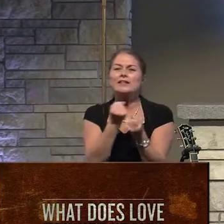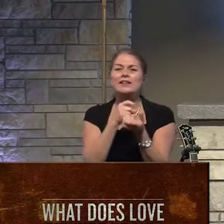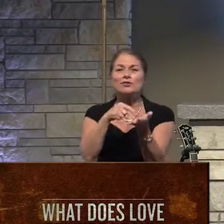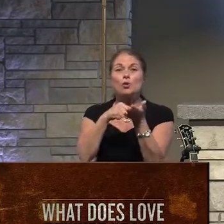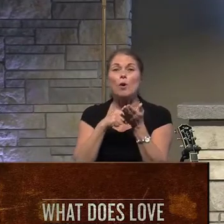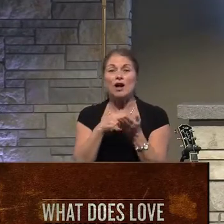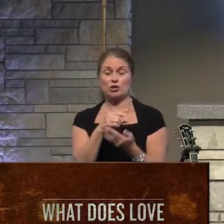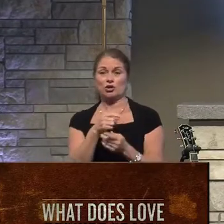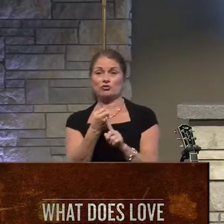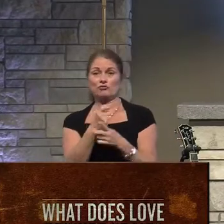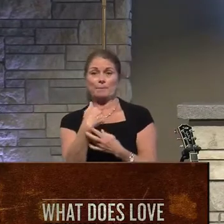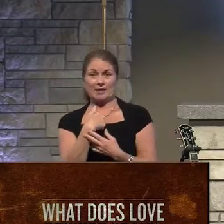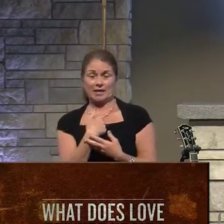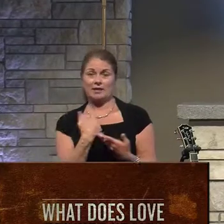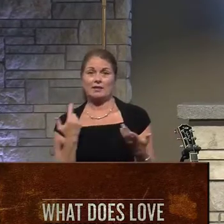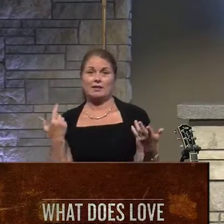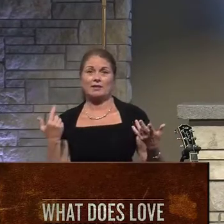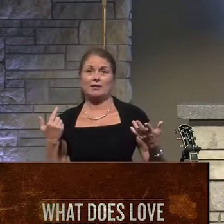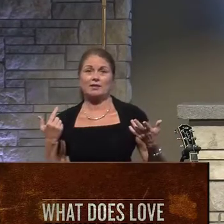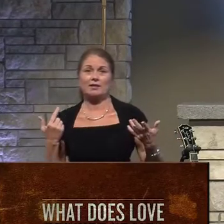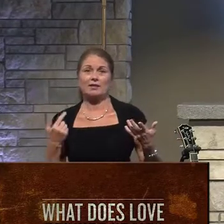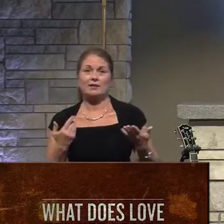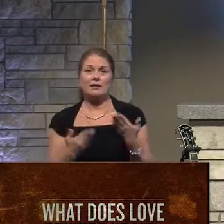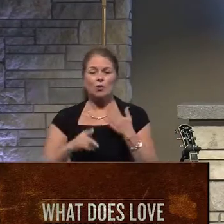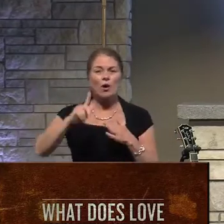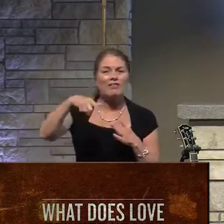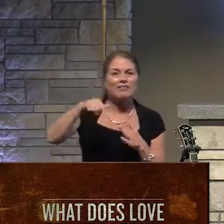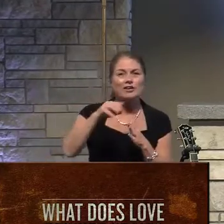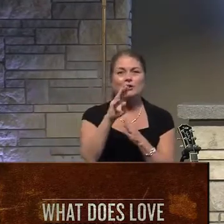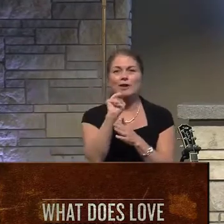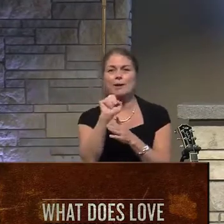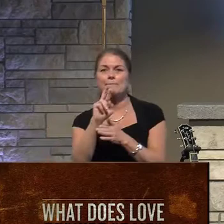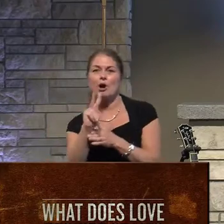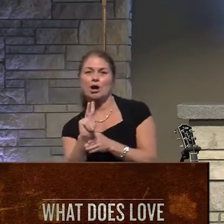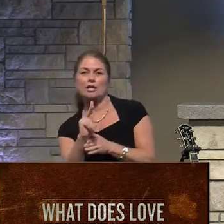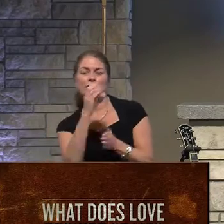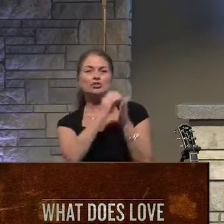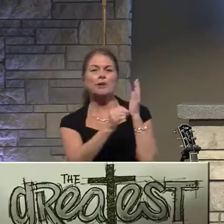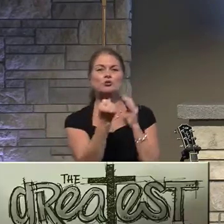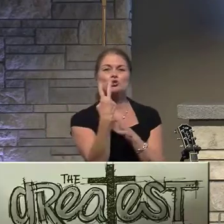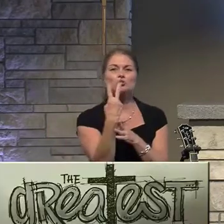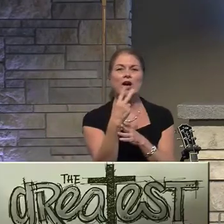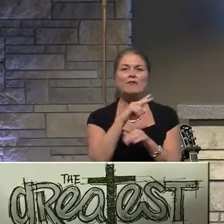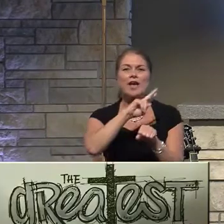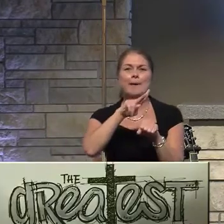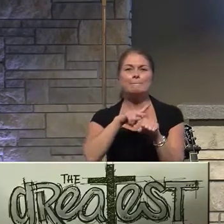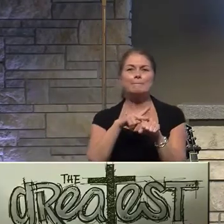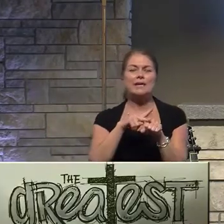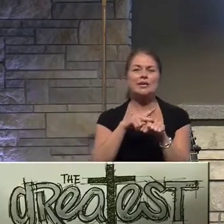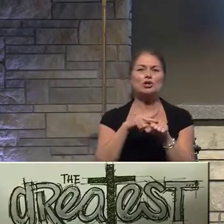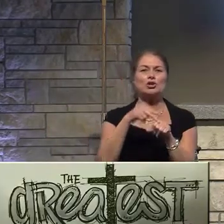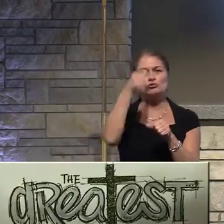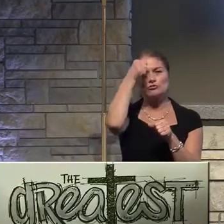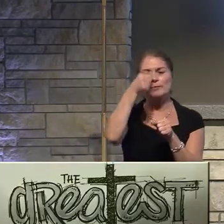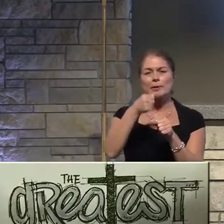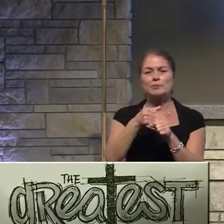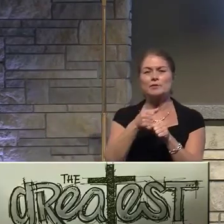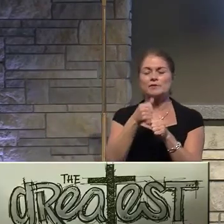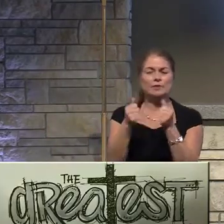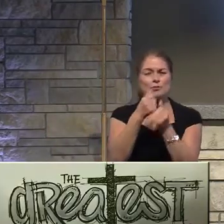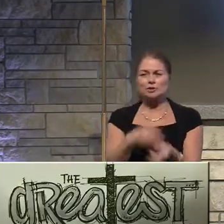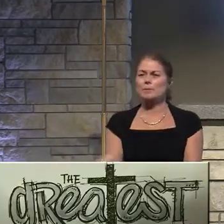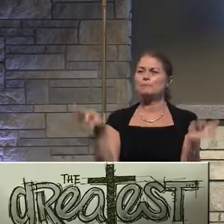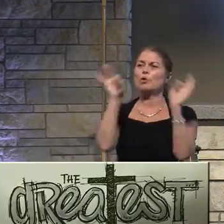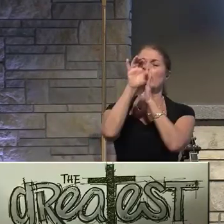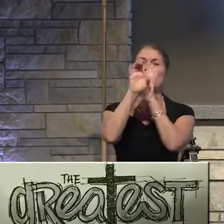me? Just a little bit later in Mark chapter 12, Peter recalls that greatest commandment. You